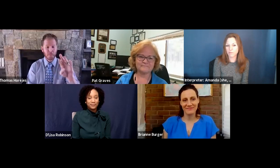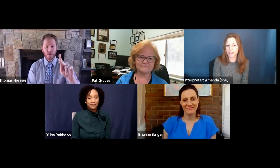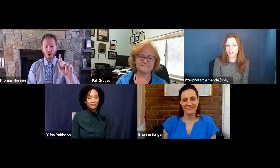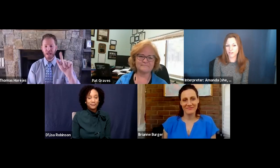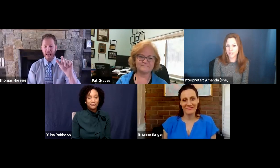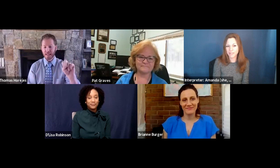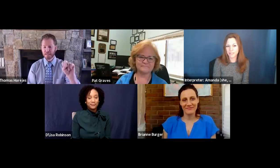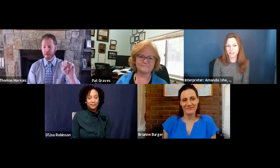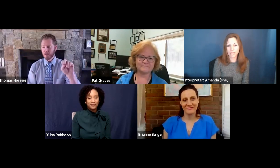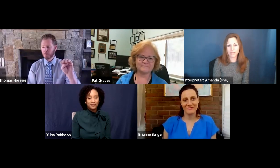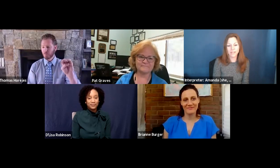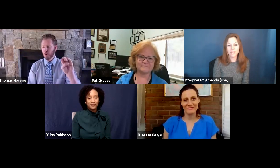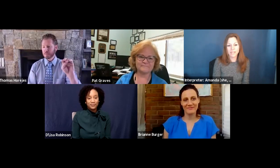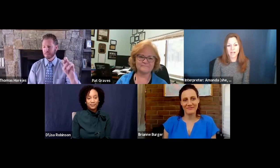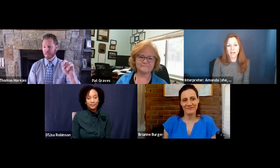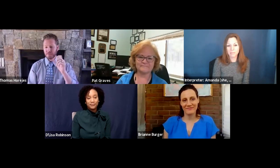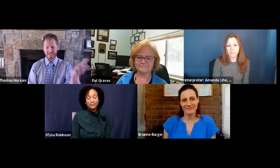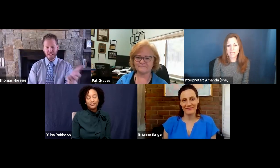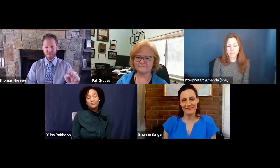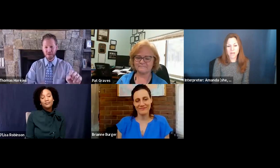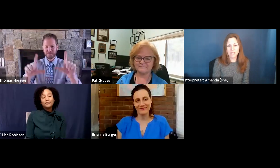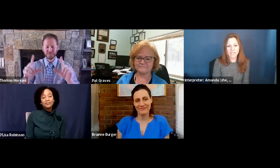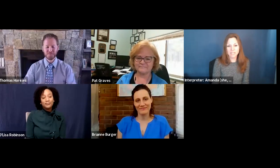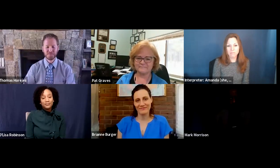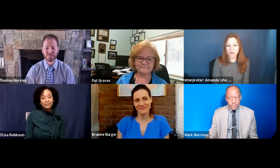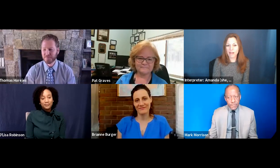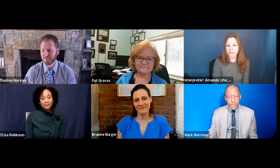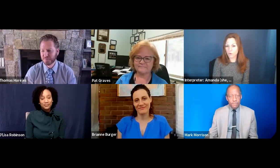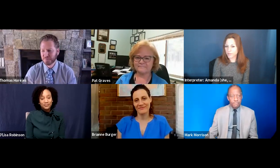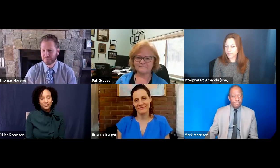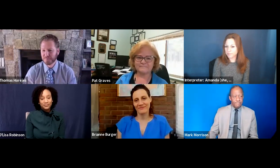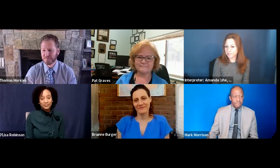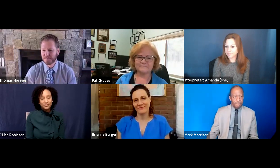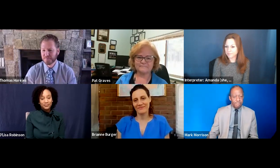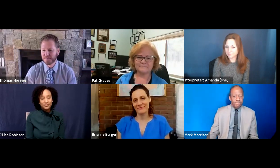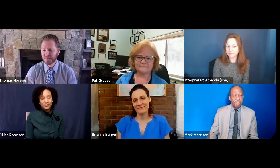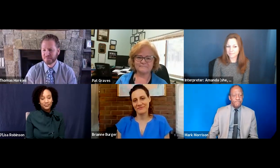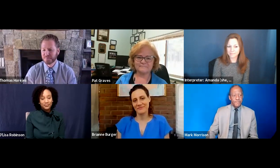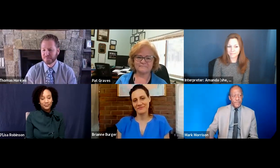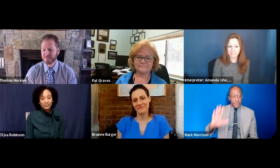service provider. Great. Last but not least, Mark Allen Morrison.